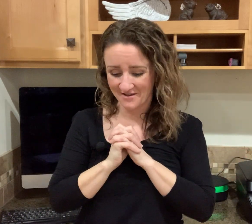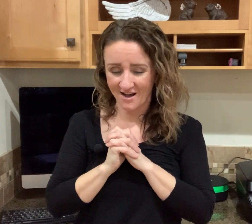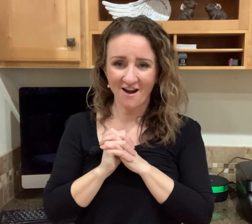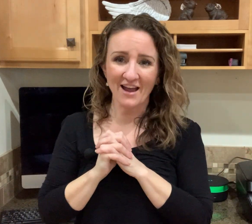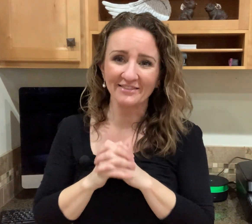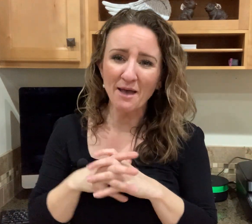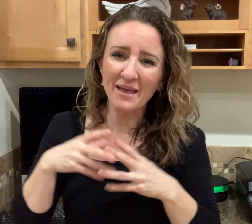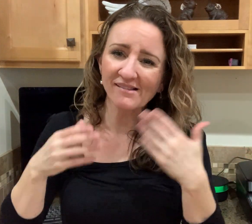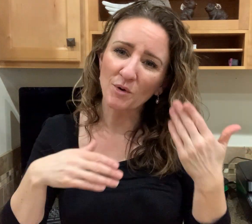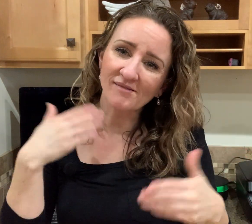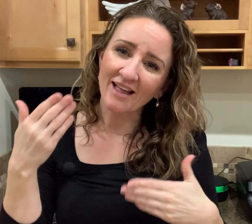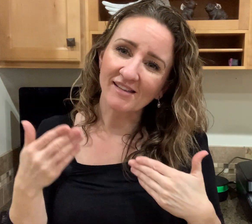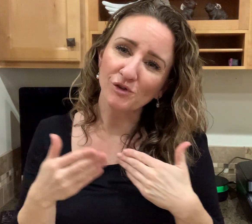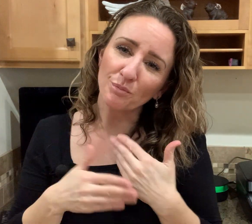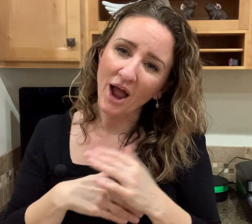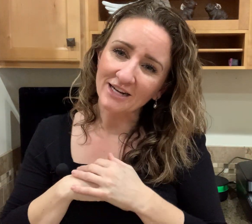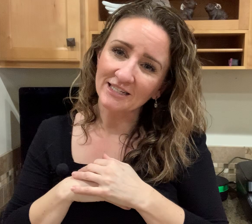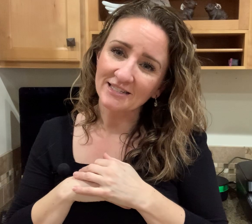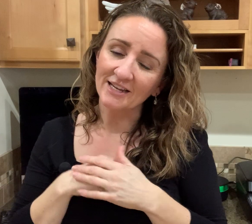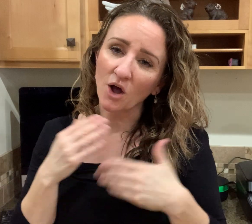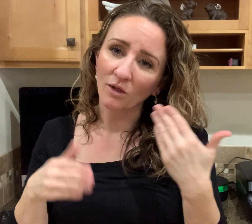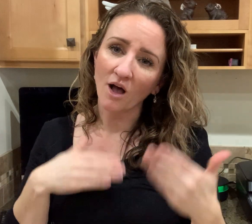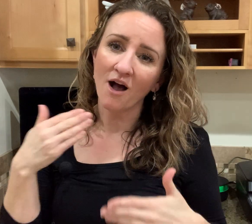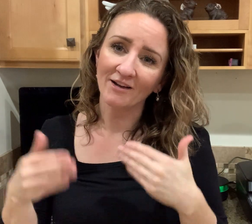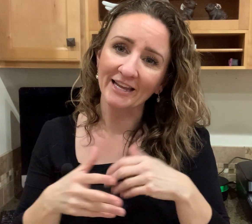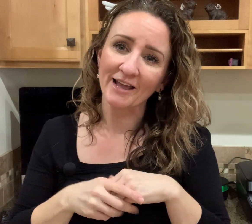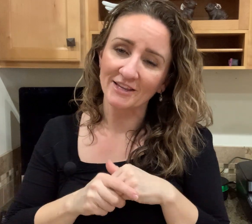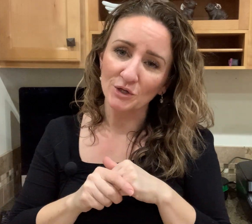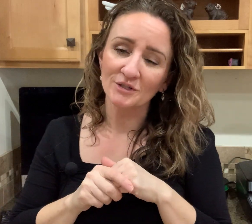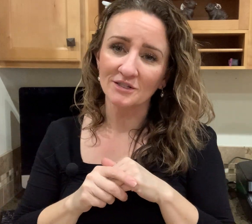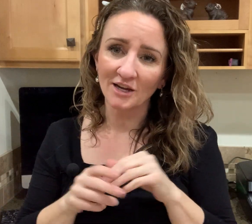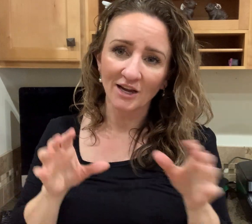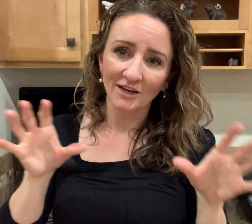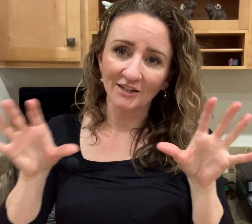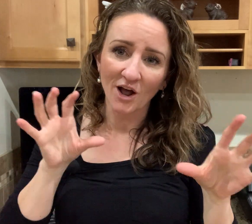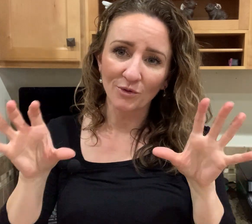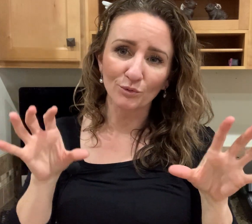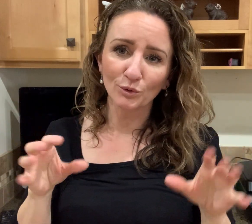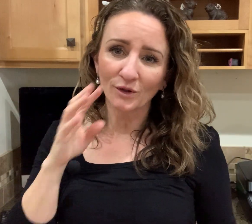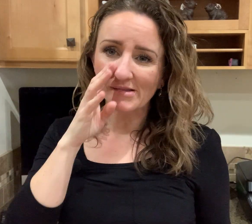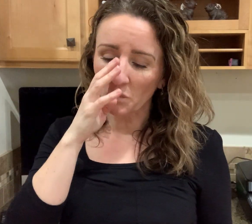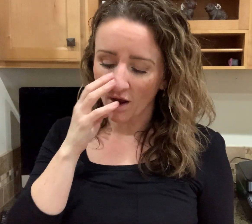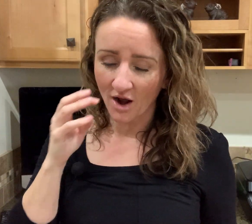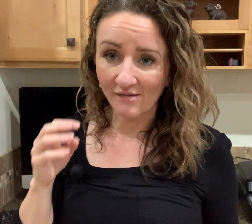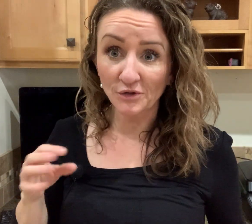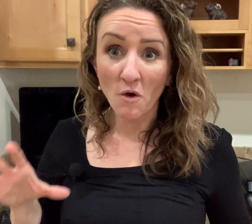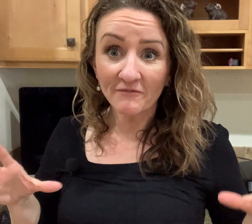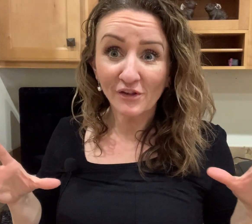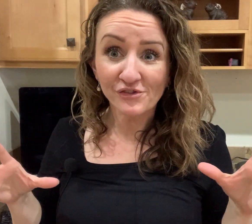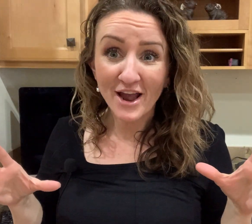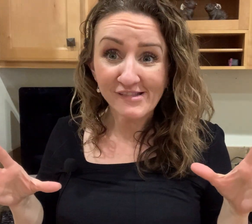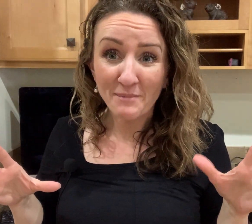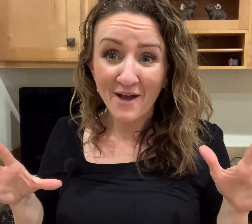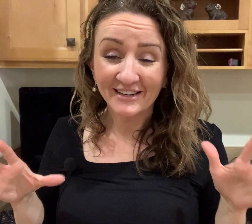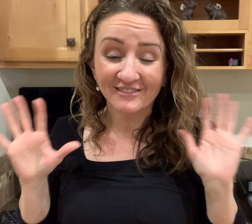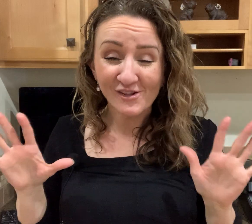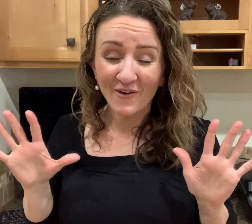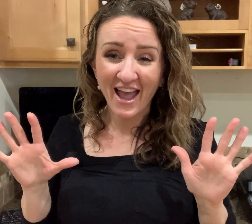all right, that makes more sense as you practice and go along and get used to, the rules and whatnot. So don't feel stressed about it. It's